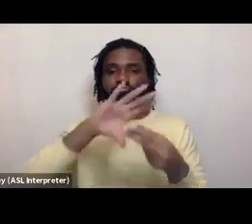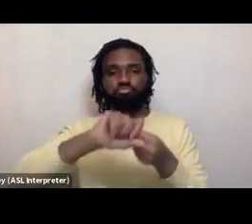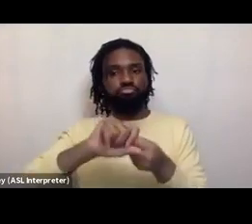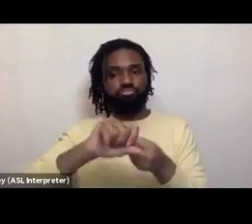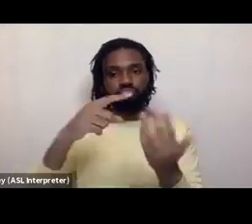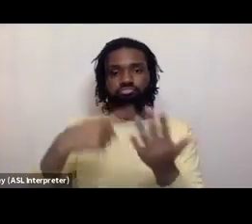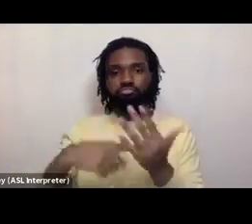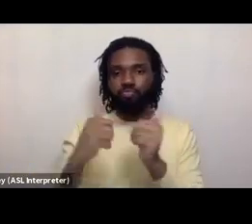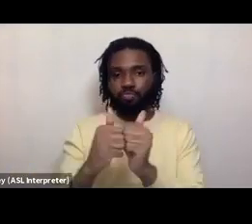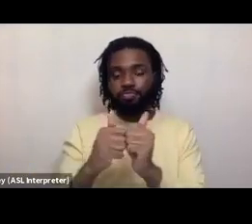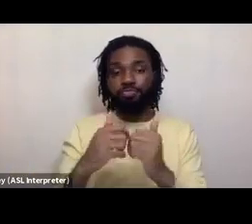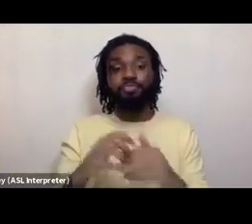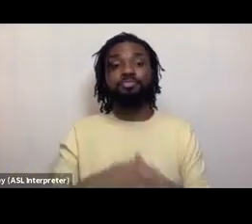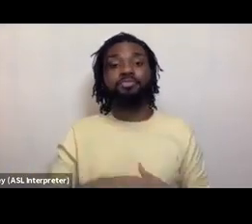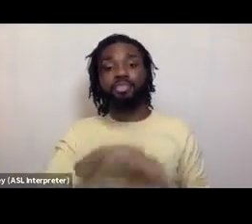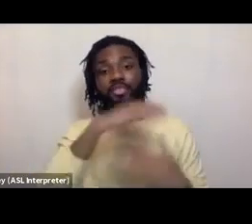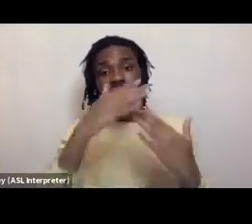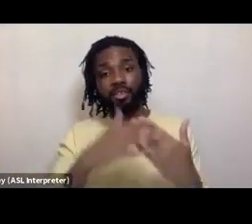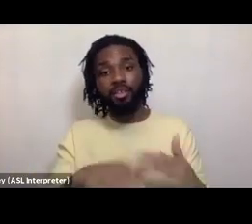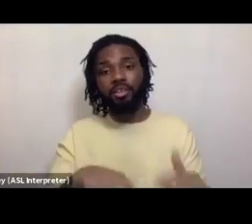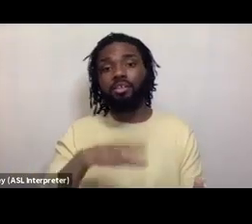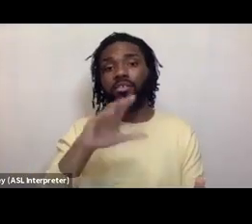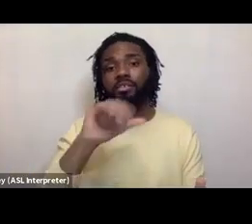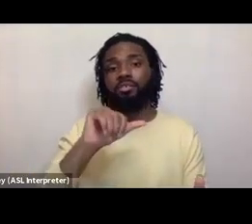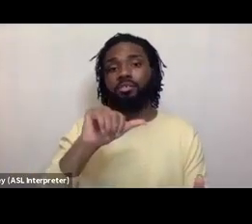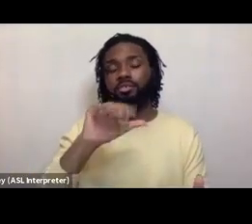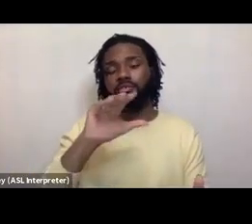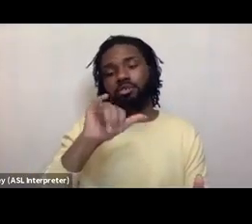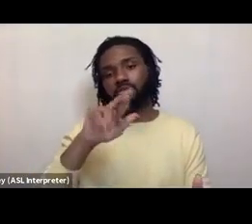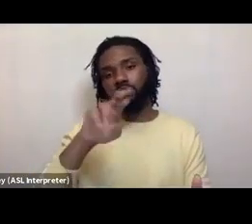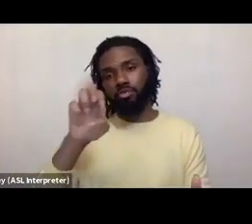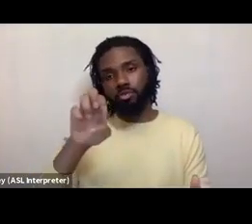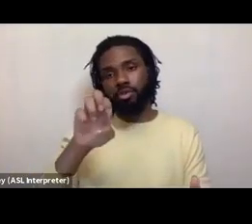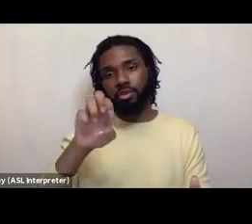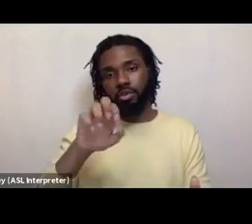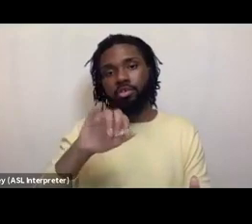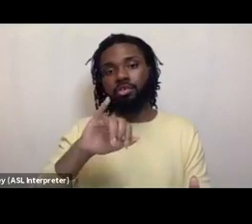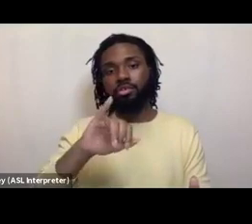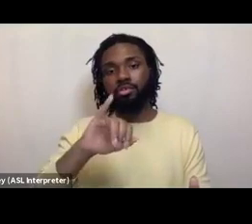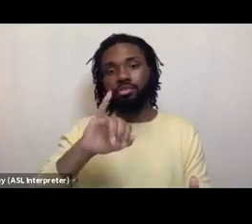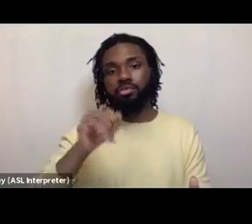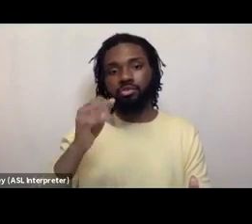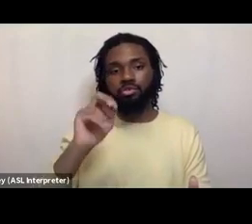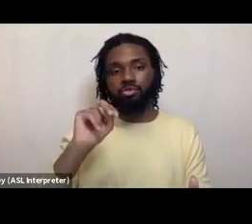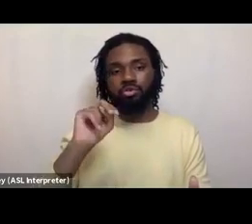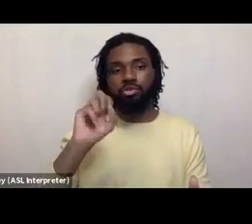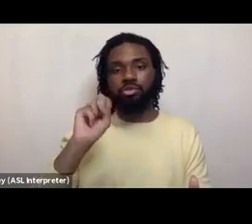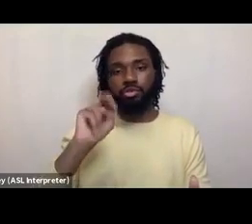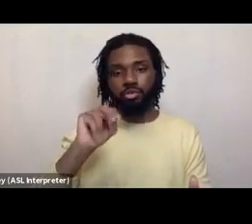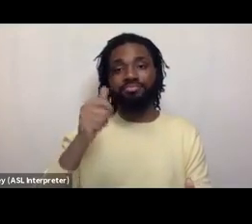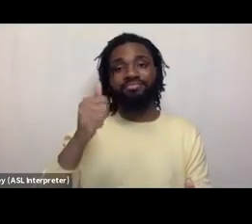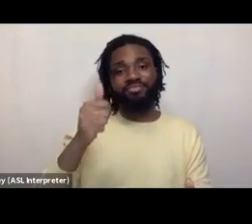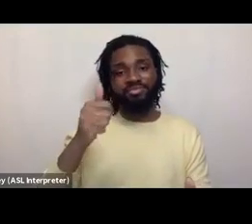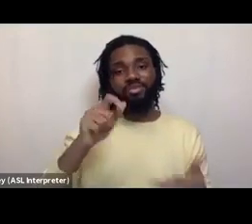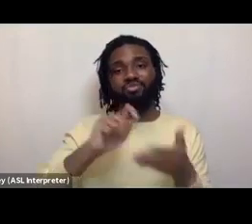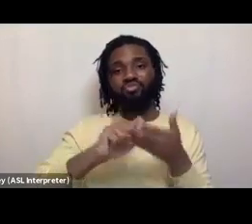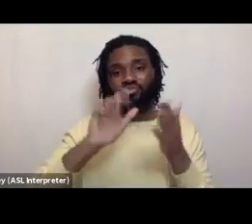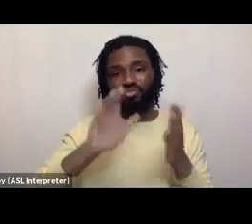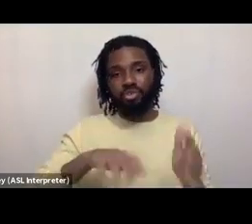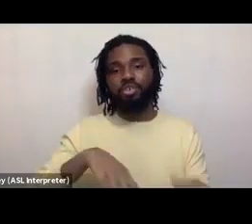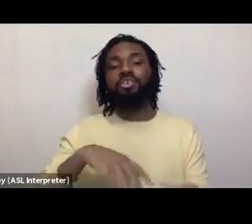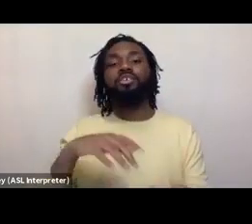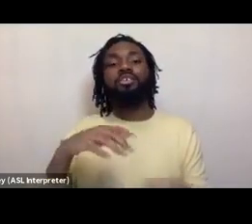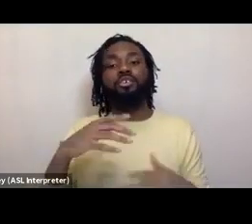next person up is Cyree Jarelle Johnson. Cyree is a writer and a poet and